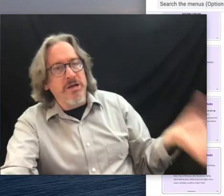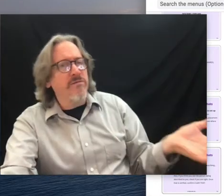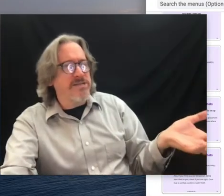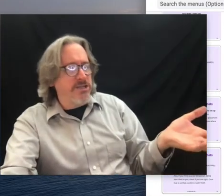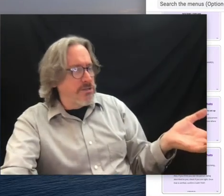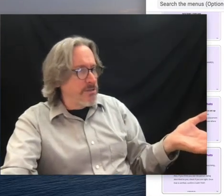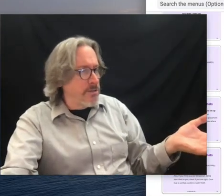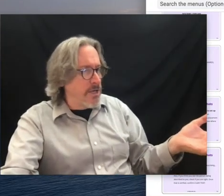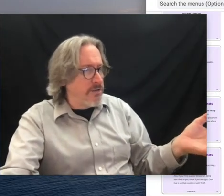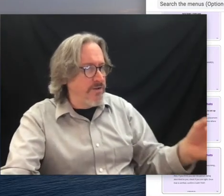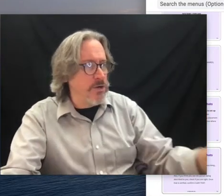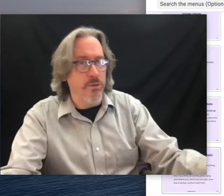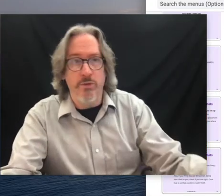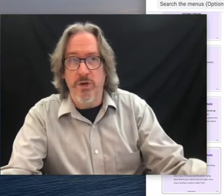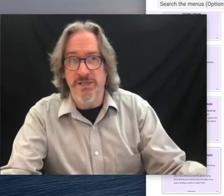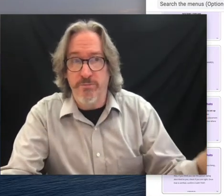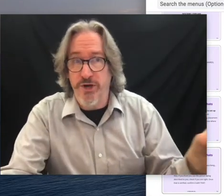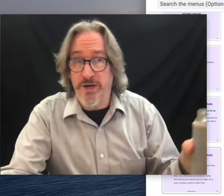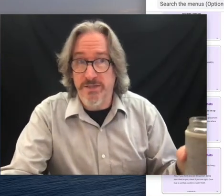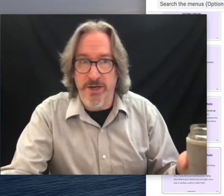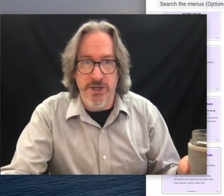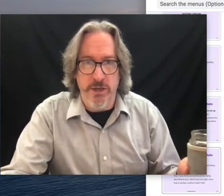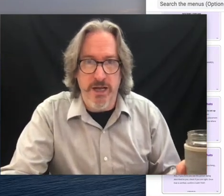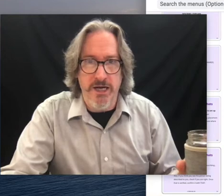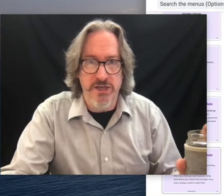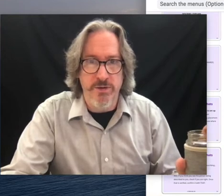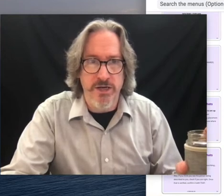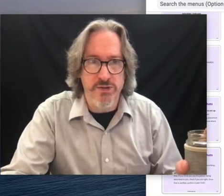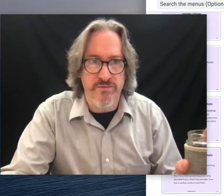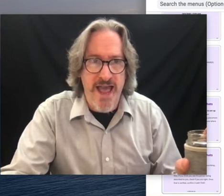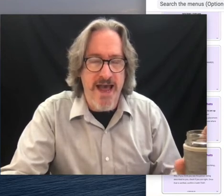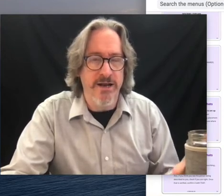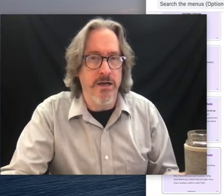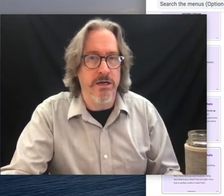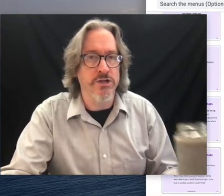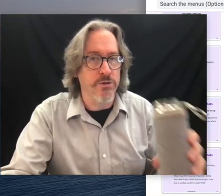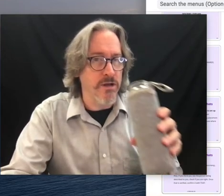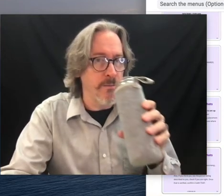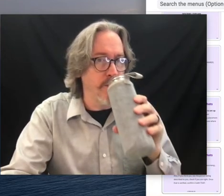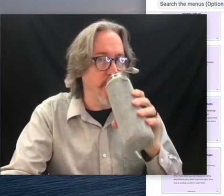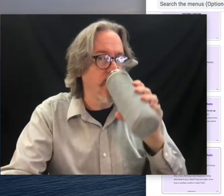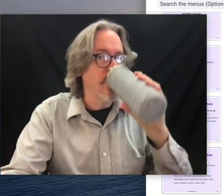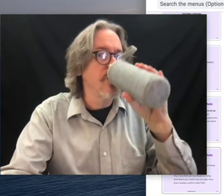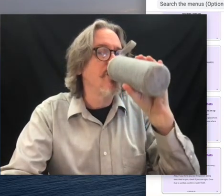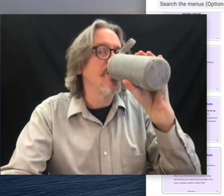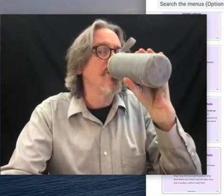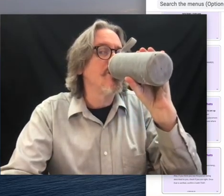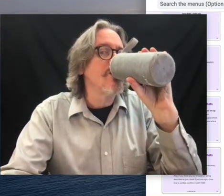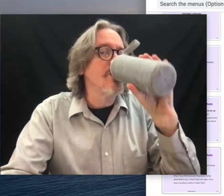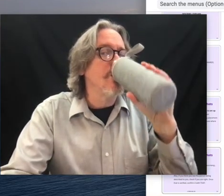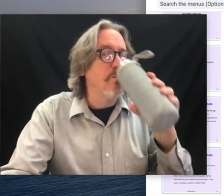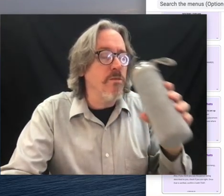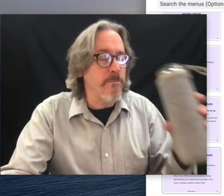The conversation, the video is a pretty good explanation on that. I just want to sort of add a cultural component